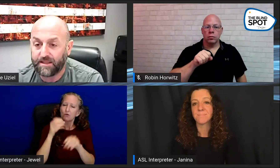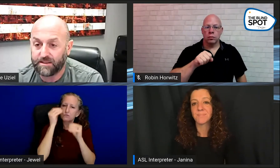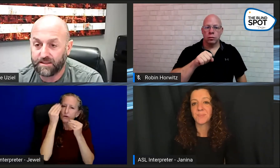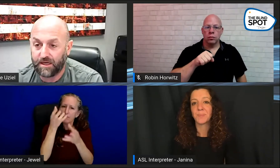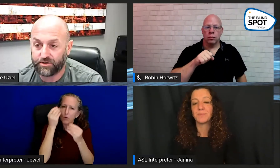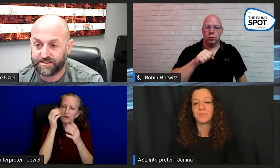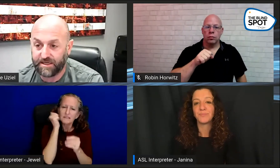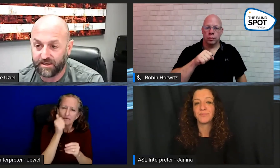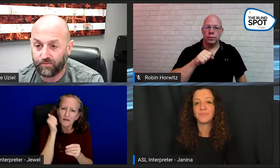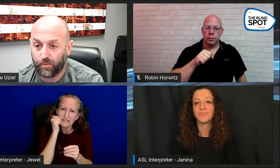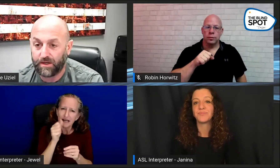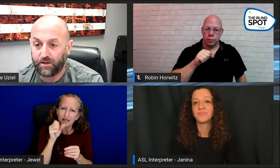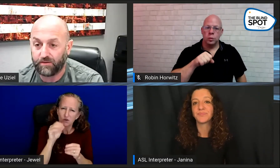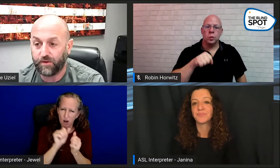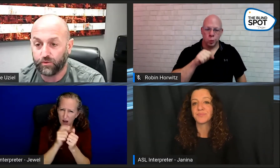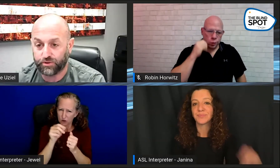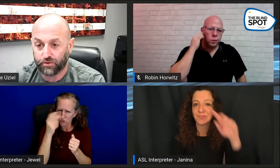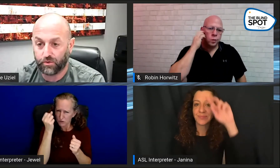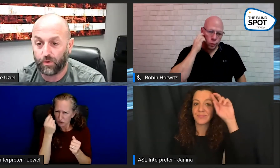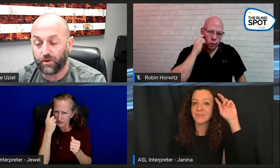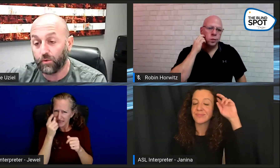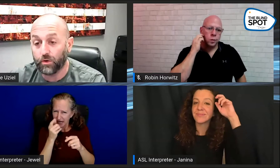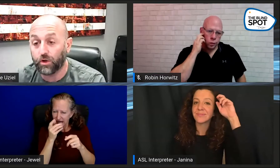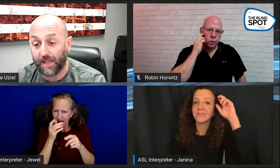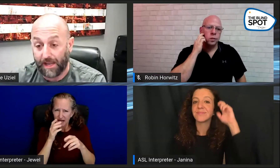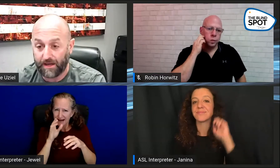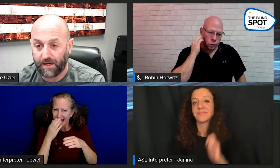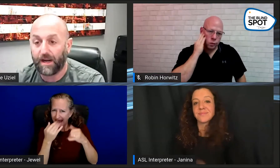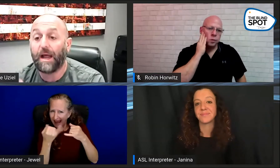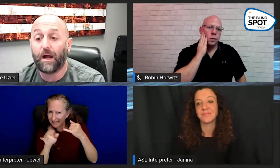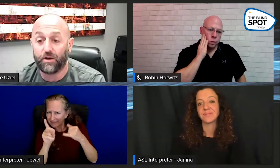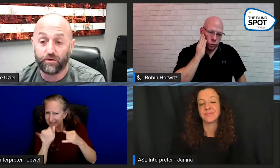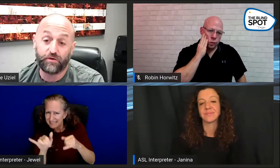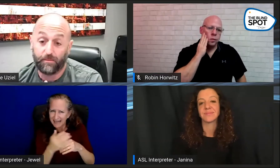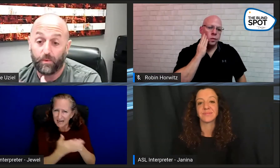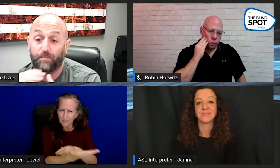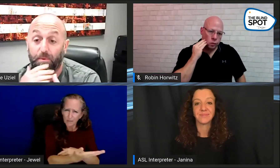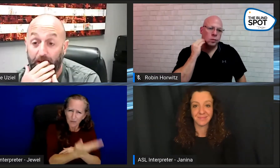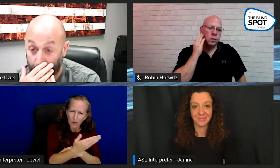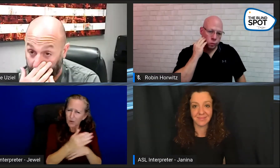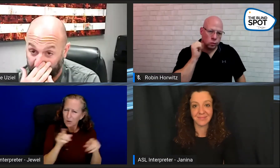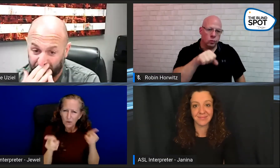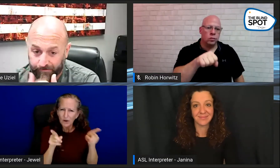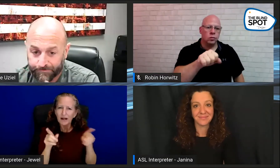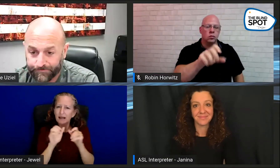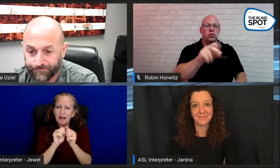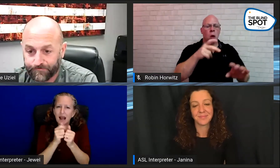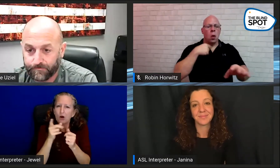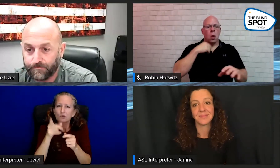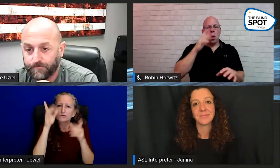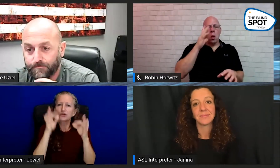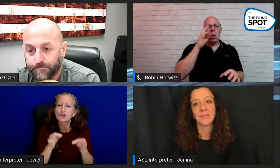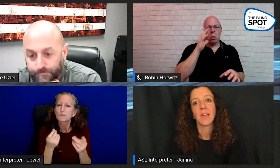you getting the understanding of what the future, or what you look at, and how do you determine what play you want to do?